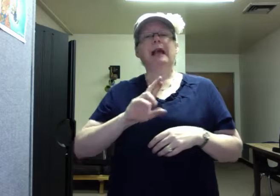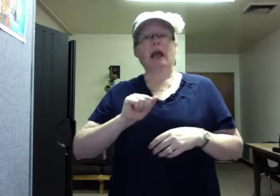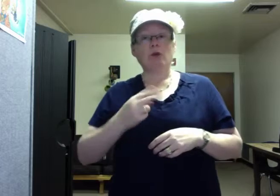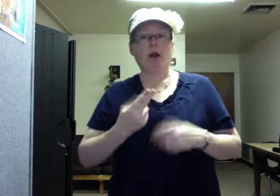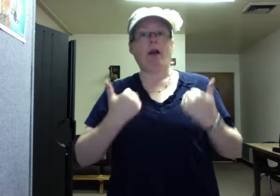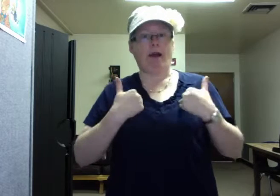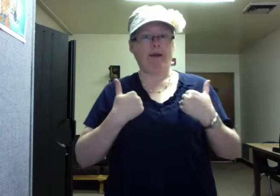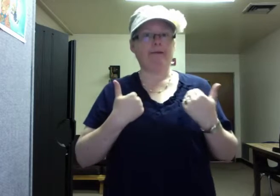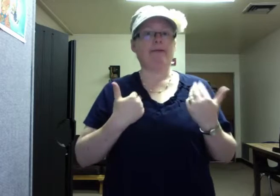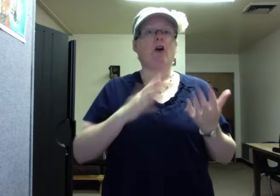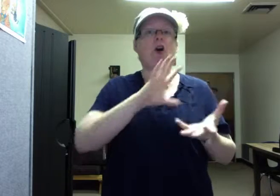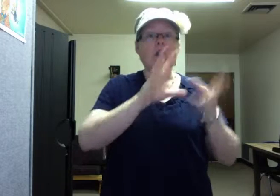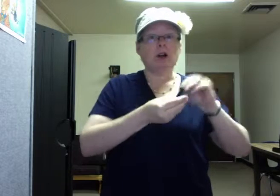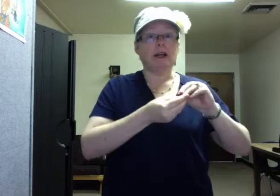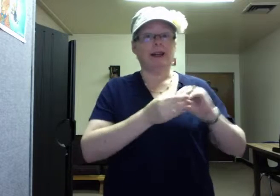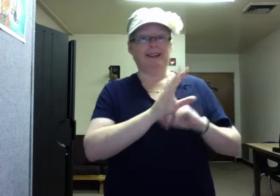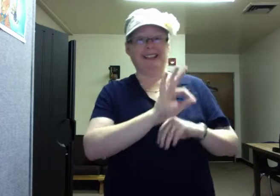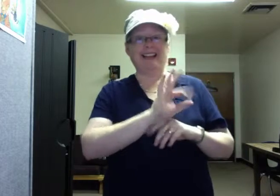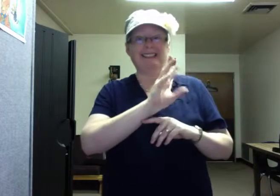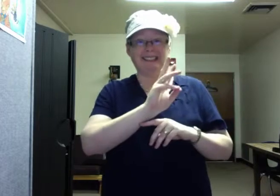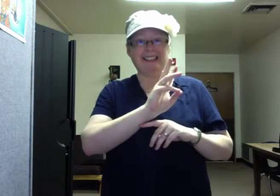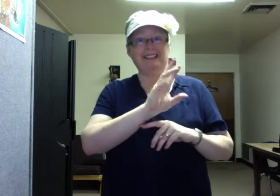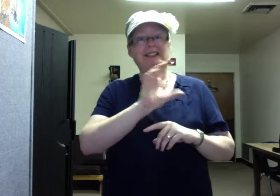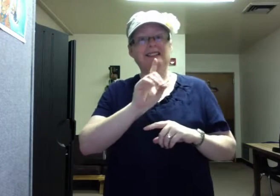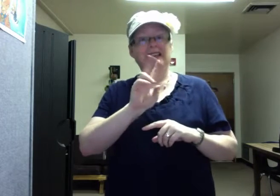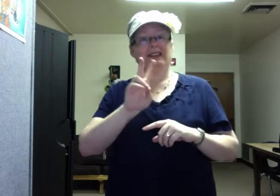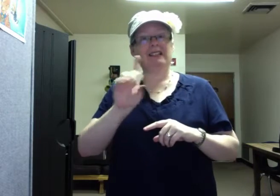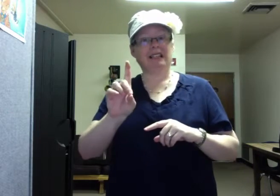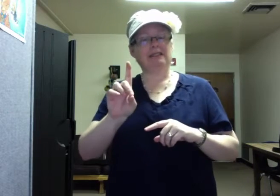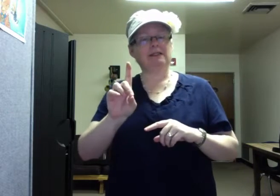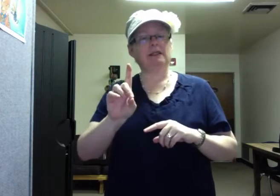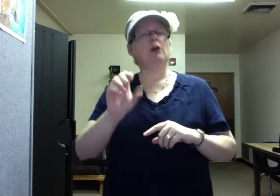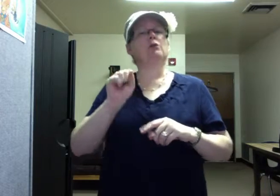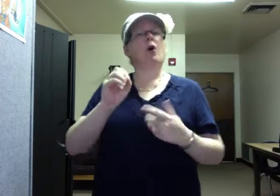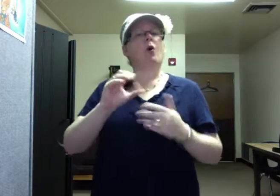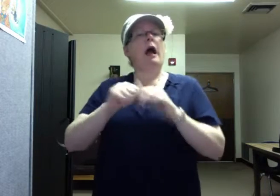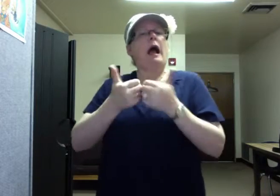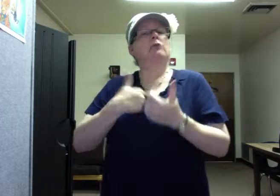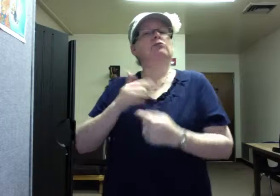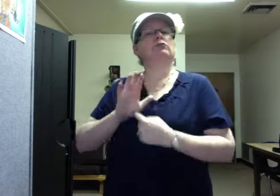household. Well, I just want to represent Sarah's 96 DVDs.